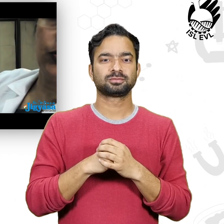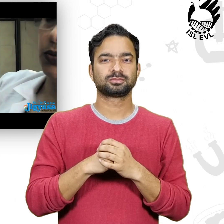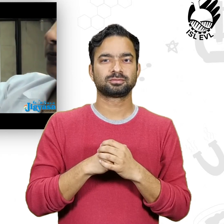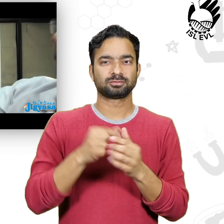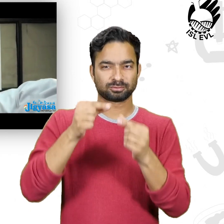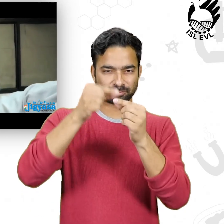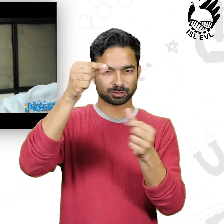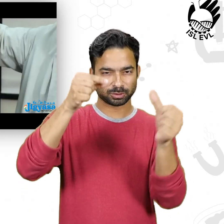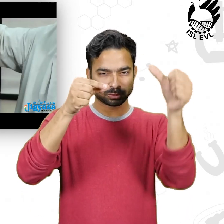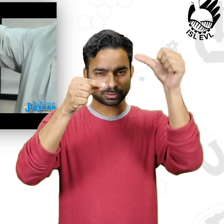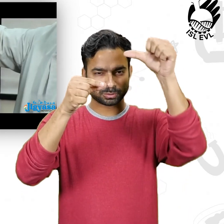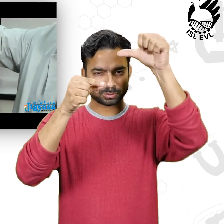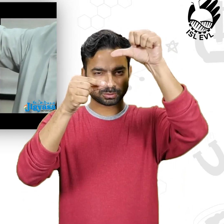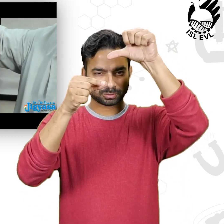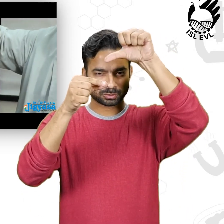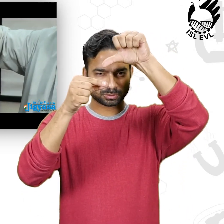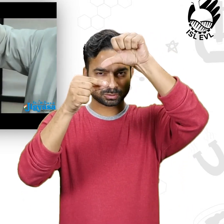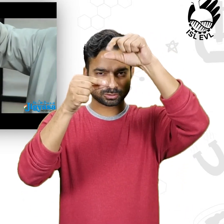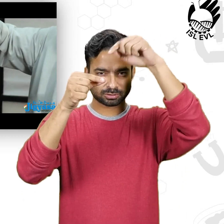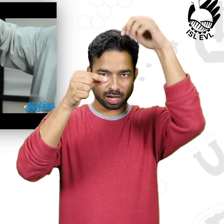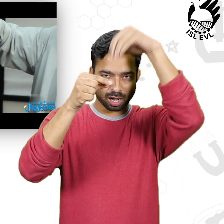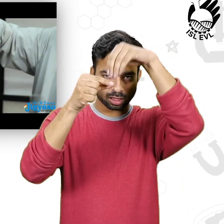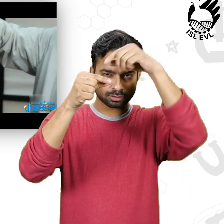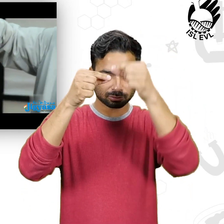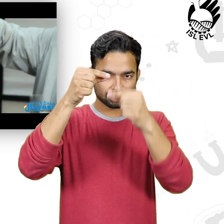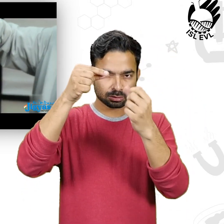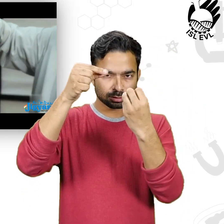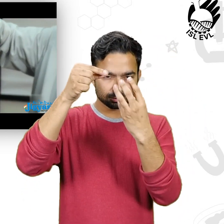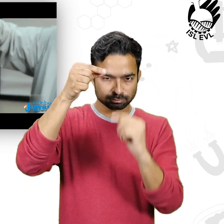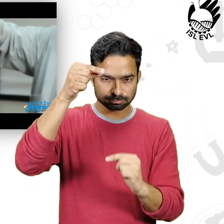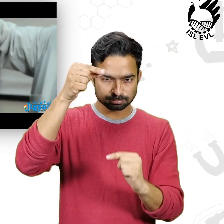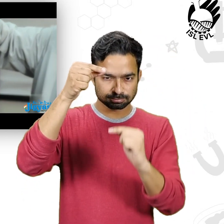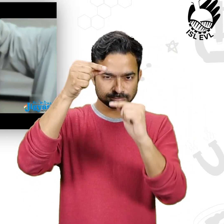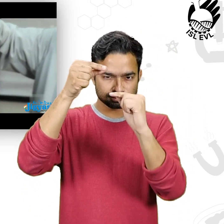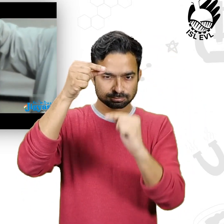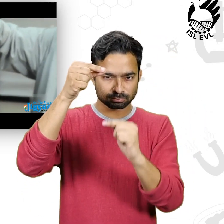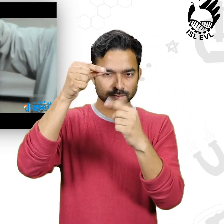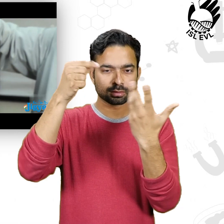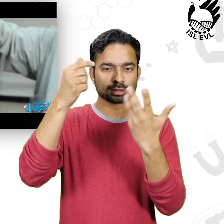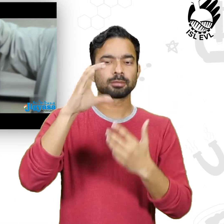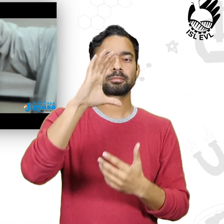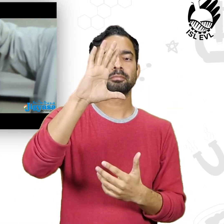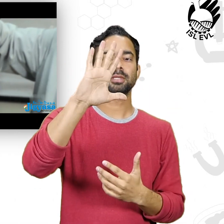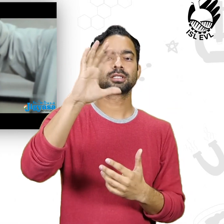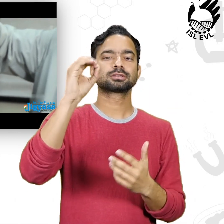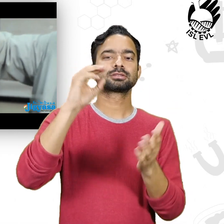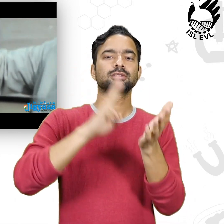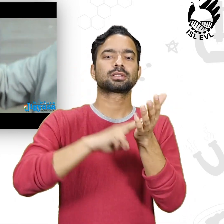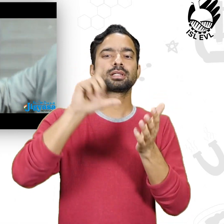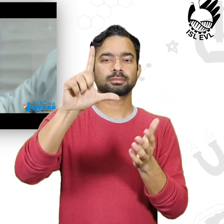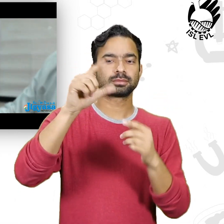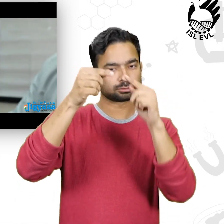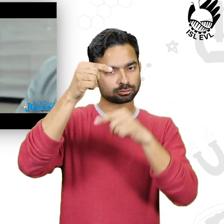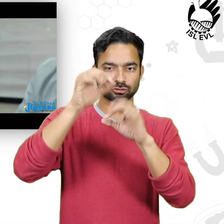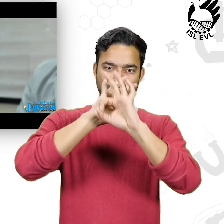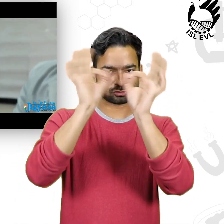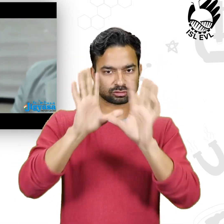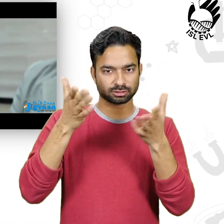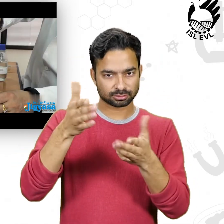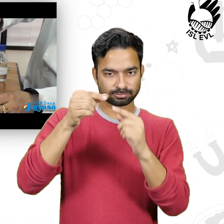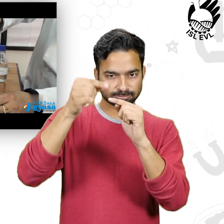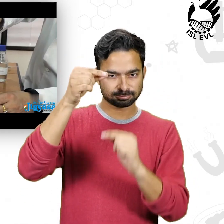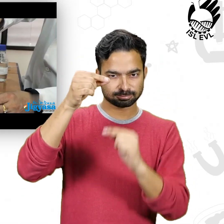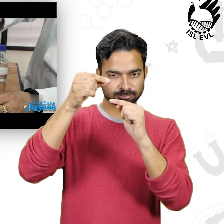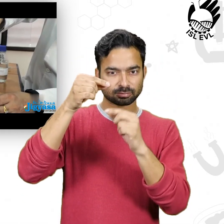0.4. The sample is being poured into the calibrated measuring cylinder. We are going to pour 50